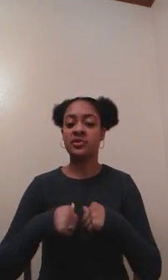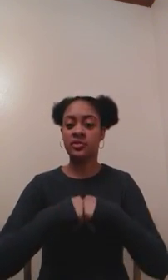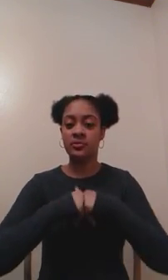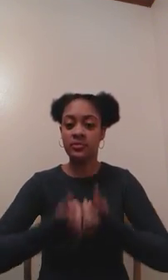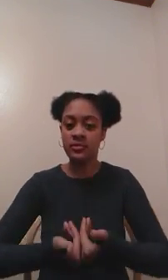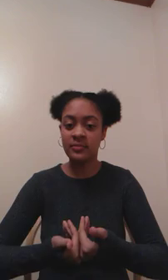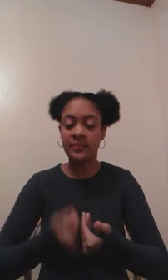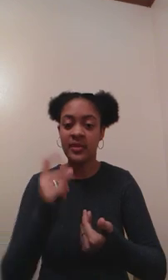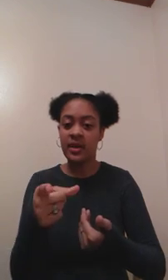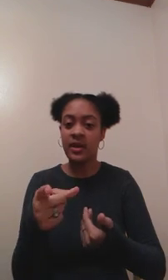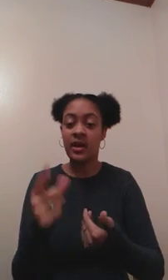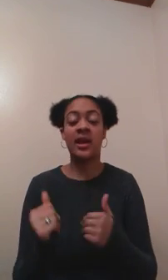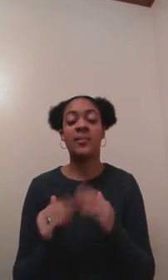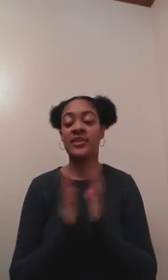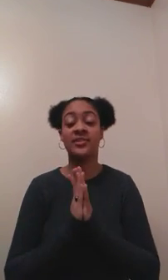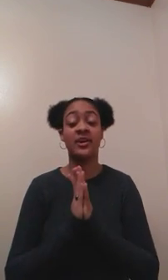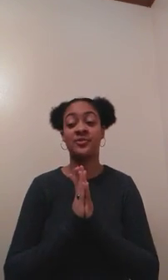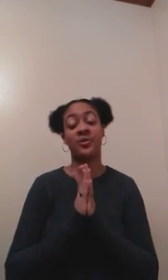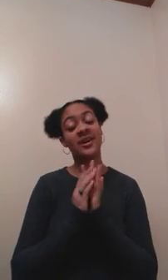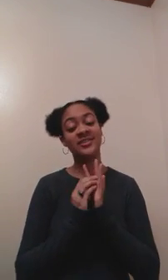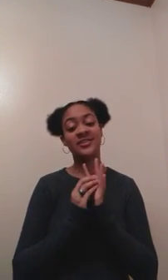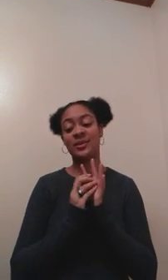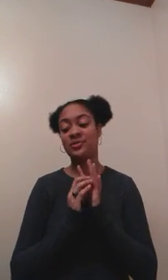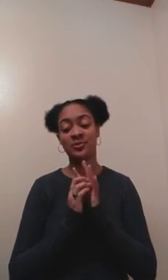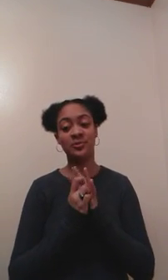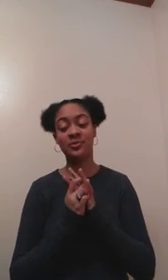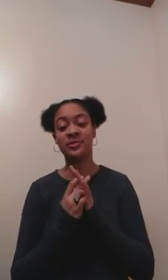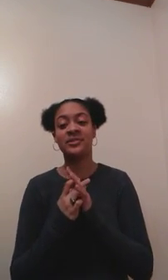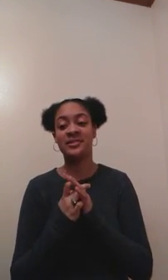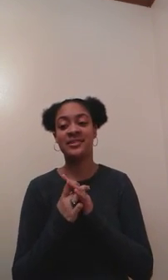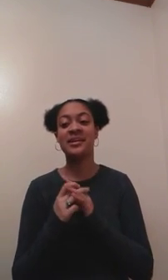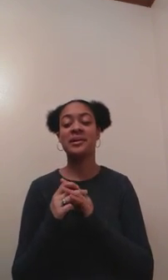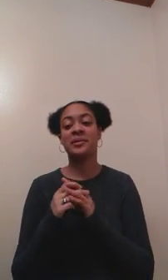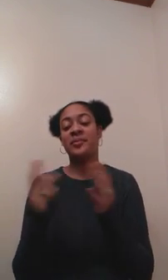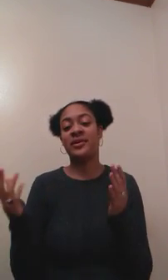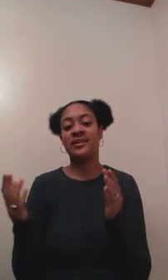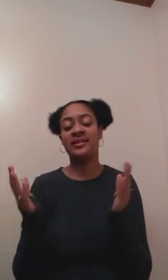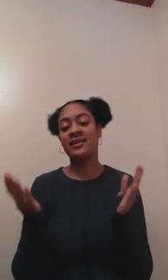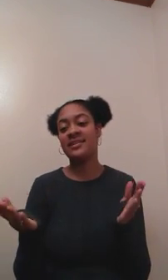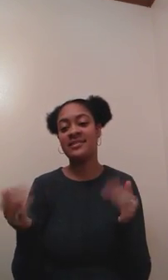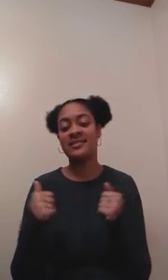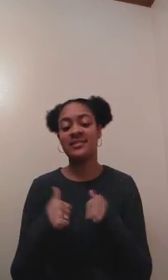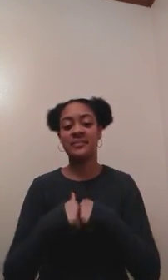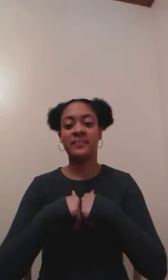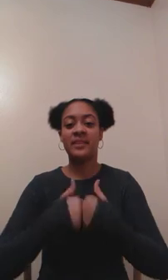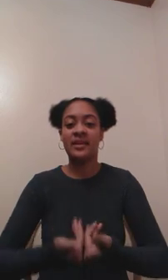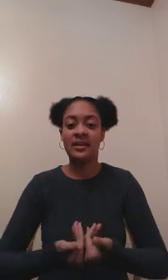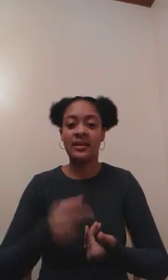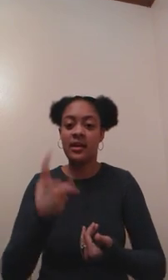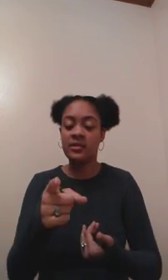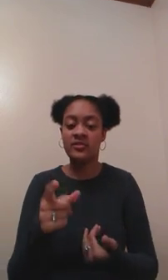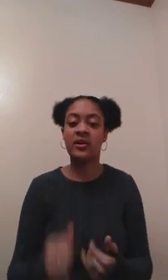to the rule, and I'm actually not sure why it's an exception to the rule, but it is.